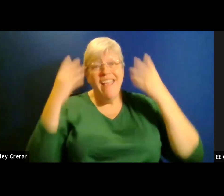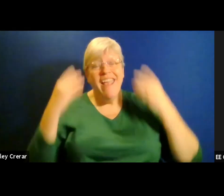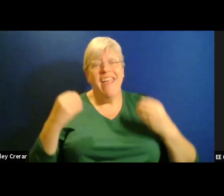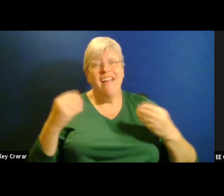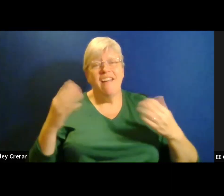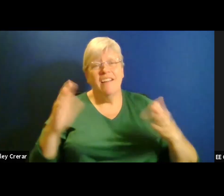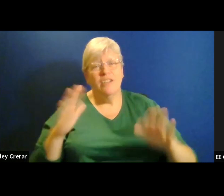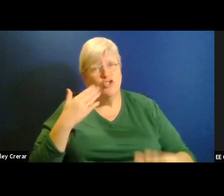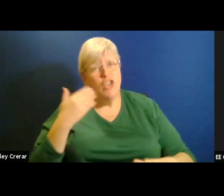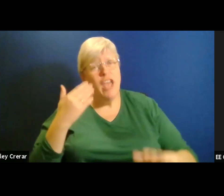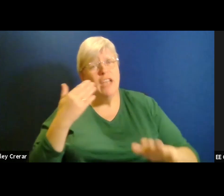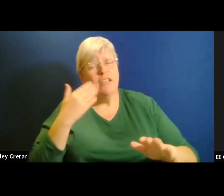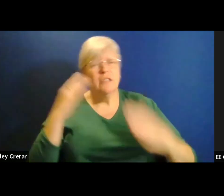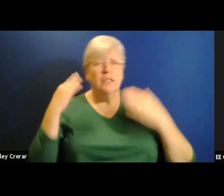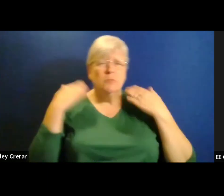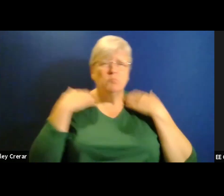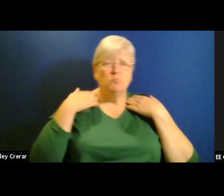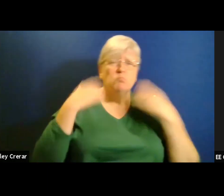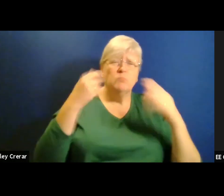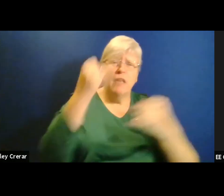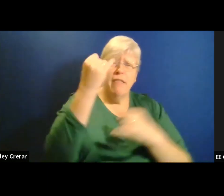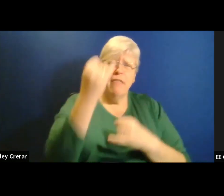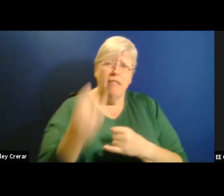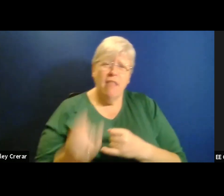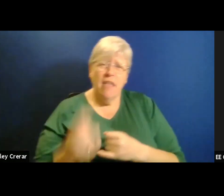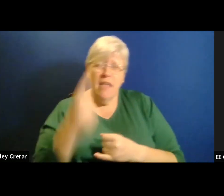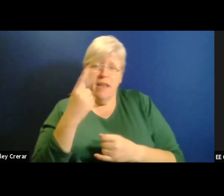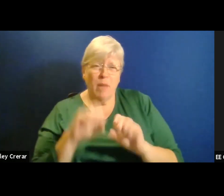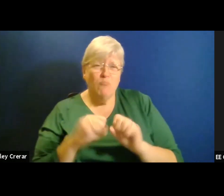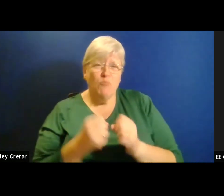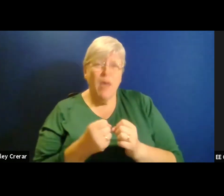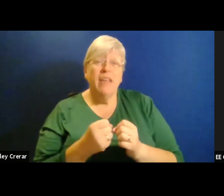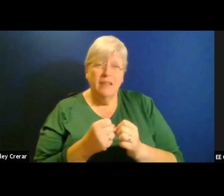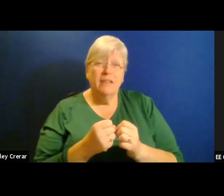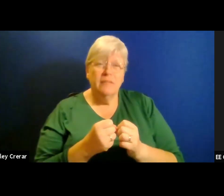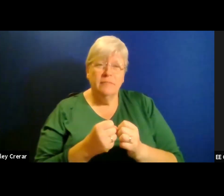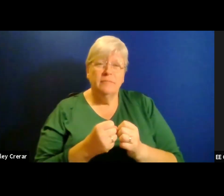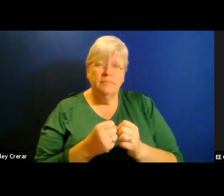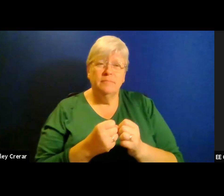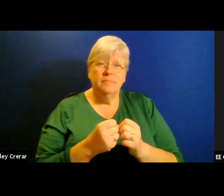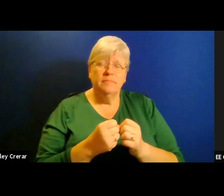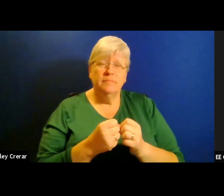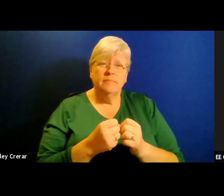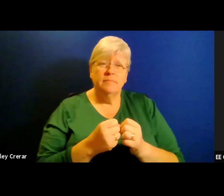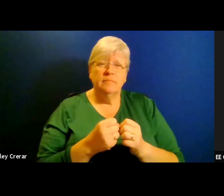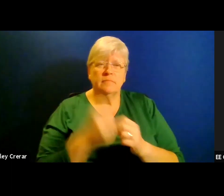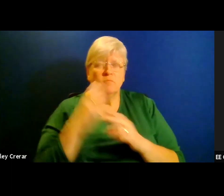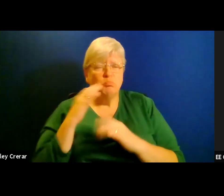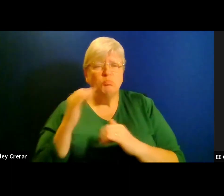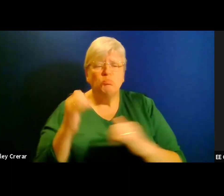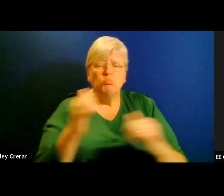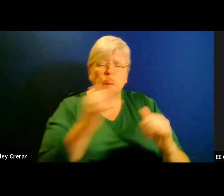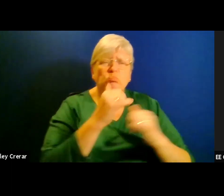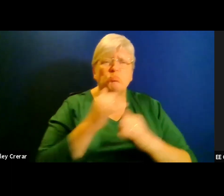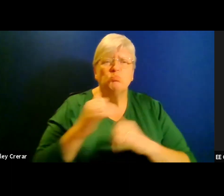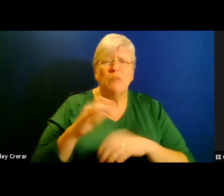gently, neck and spine so thin she might otherwise snap. I examine her fragility, note